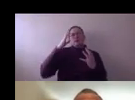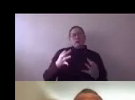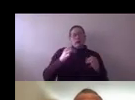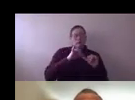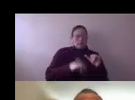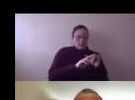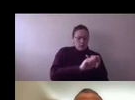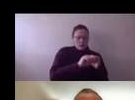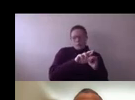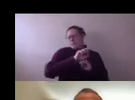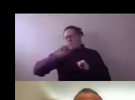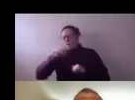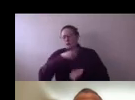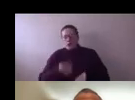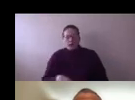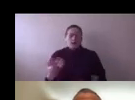in the US or return to China.